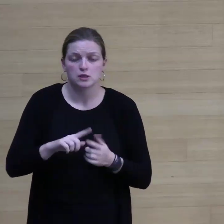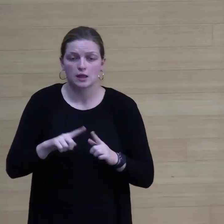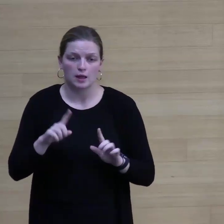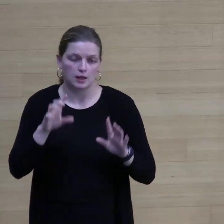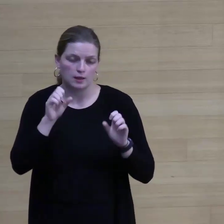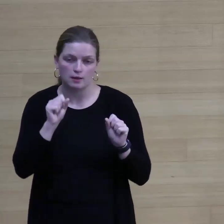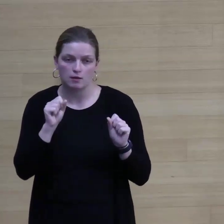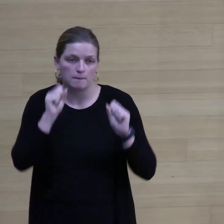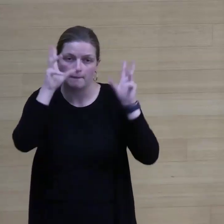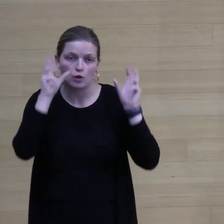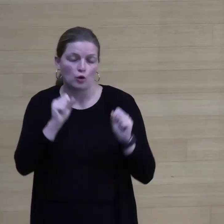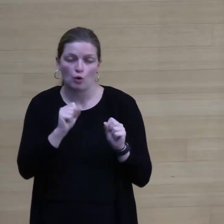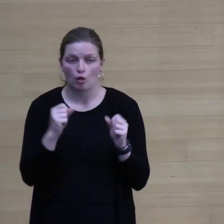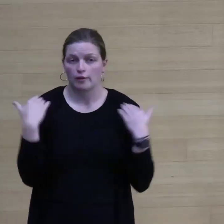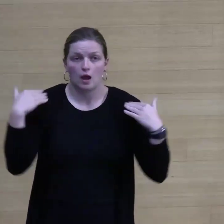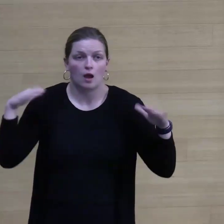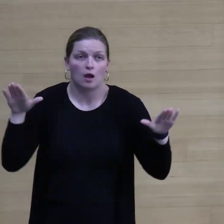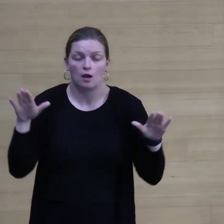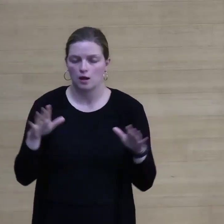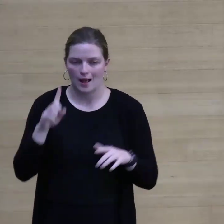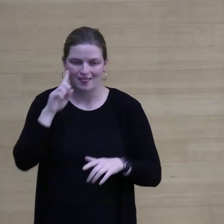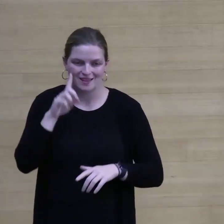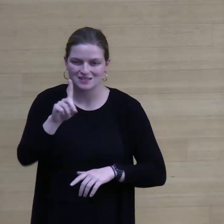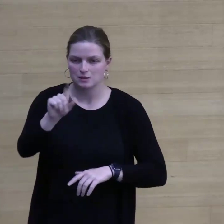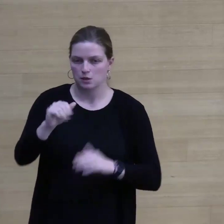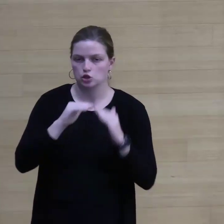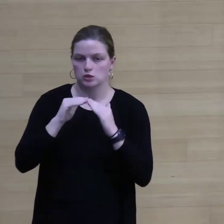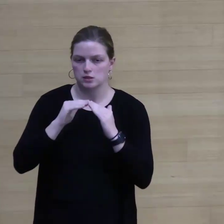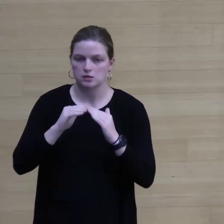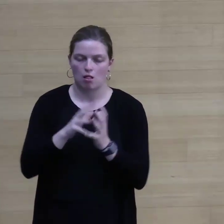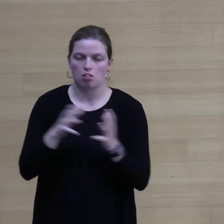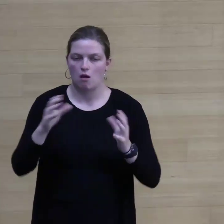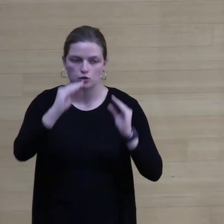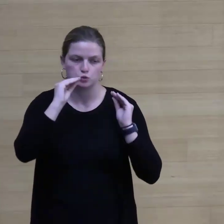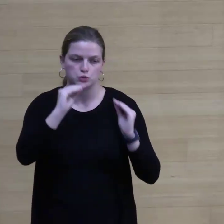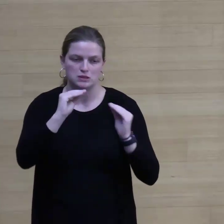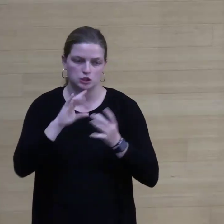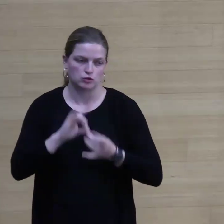miracle or all of that. And I think disability justice really has a lot to teach